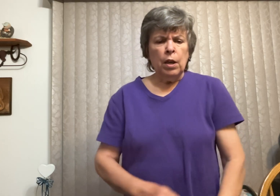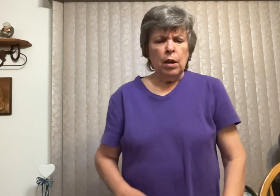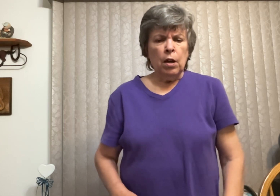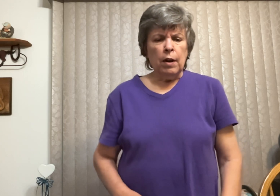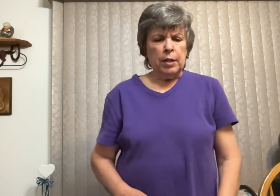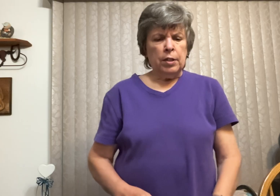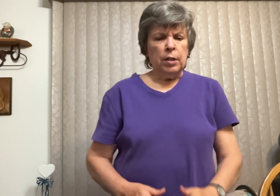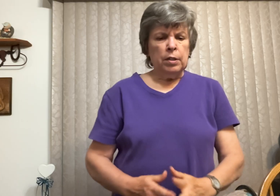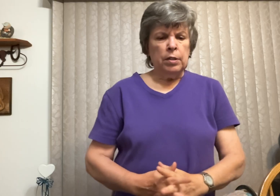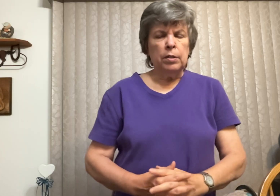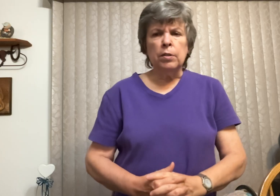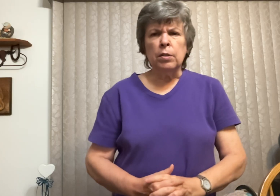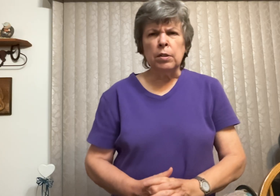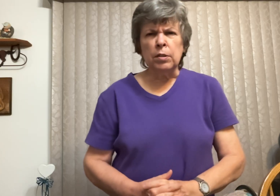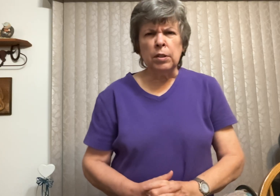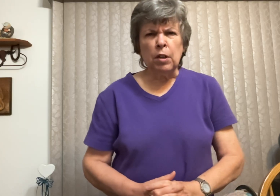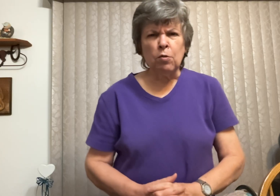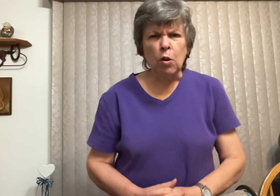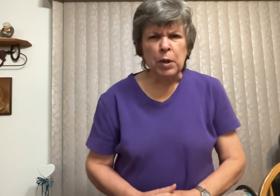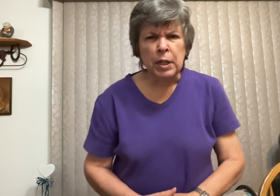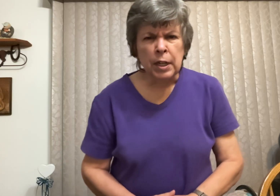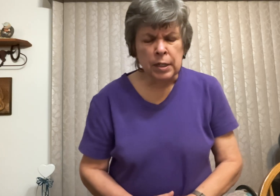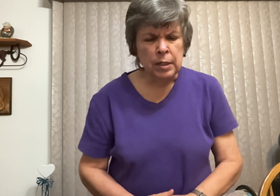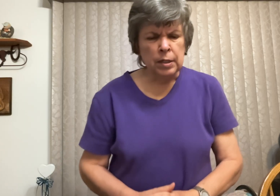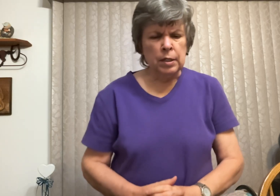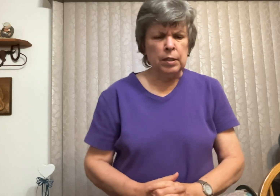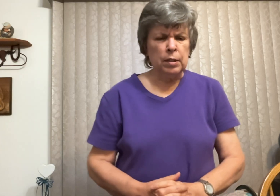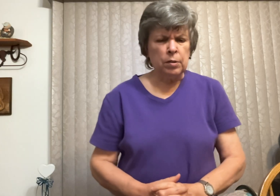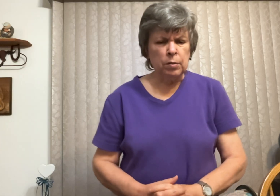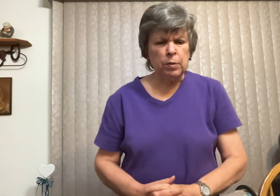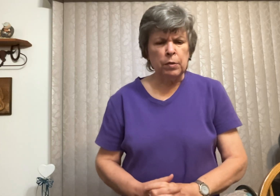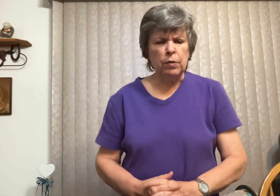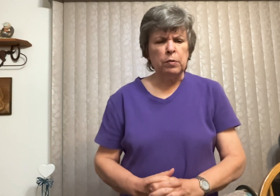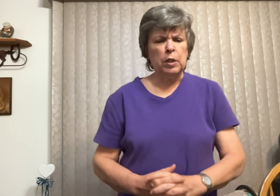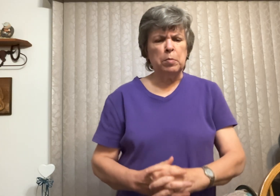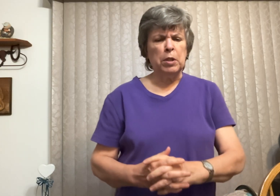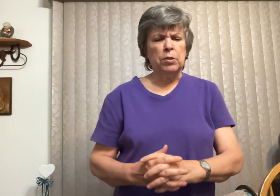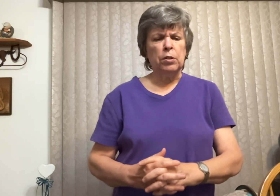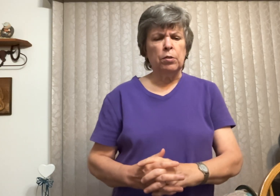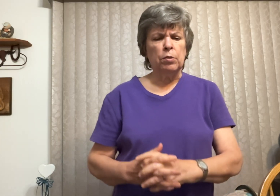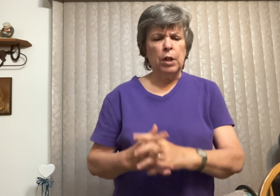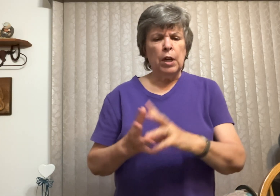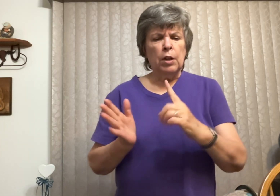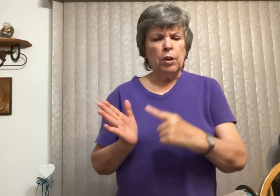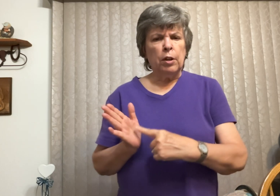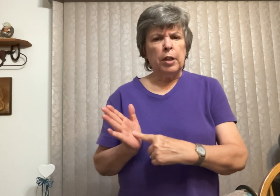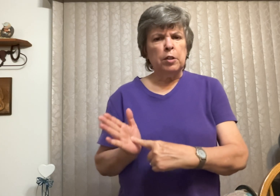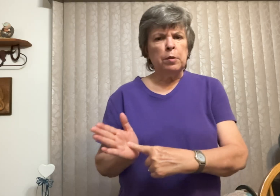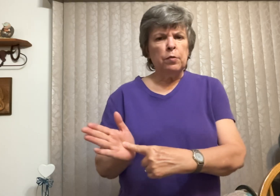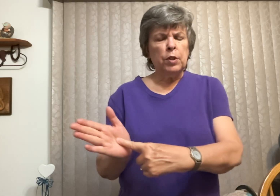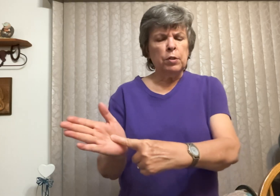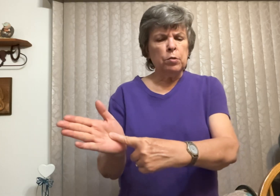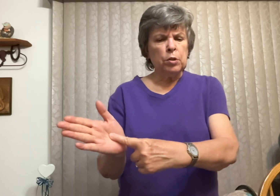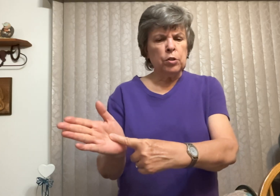All right, let's see how far we get. We have 15 minutes total. Okay, to reveal or to